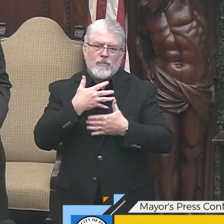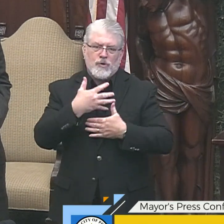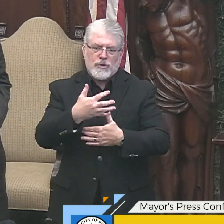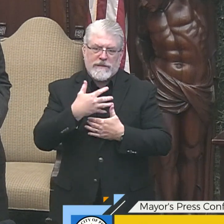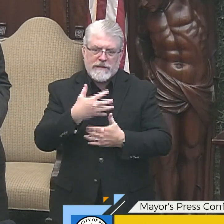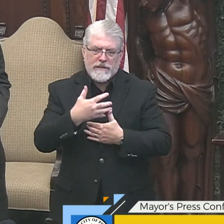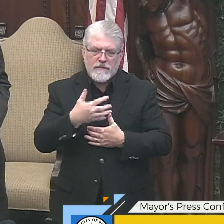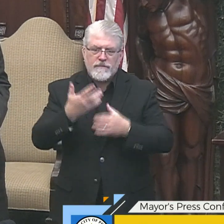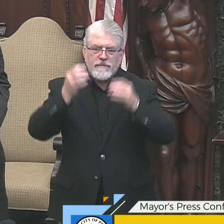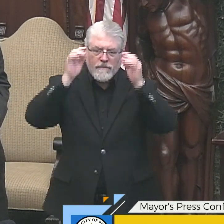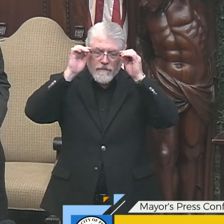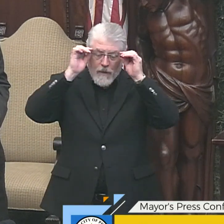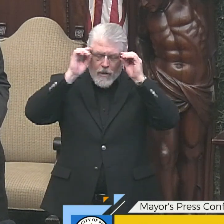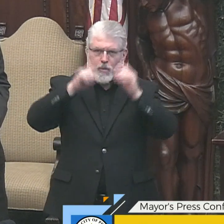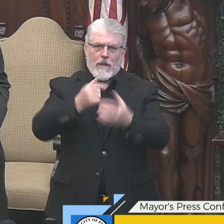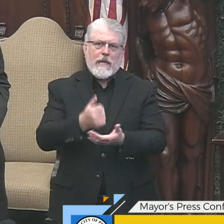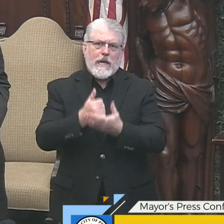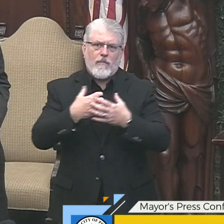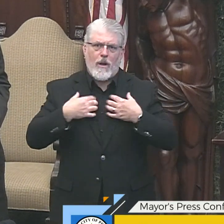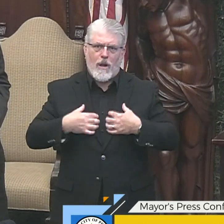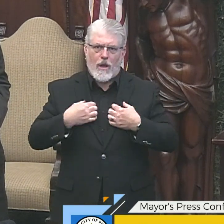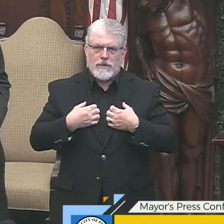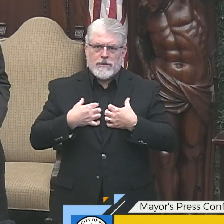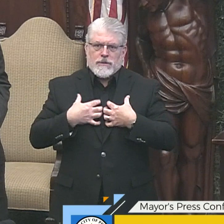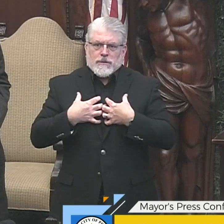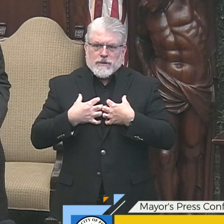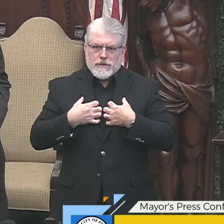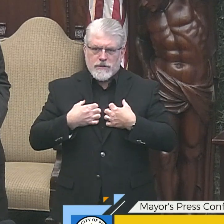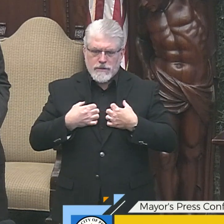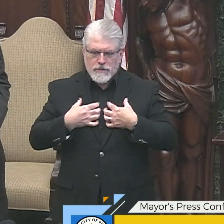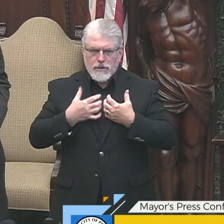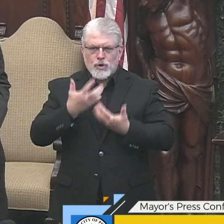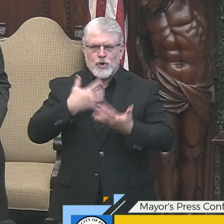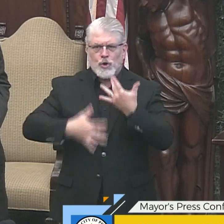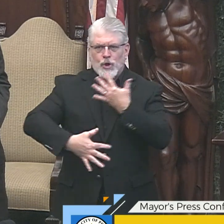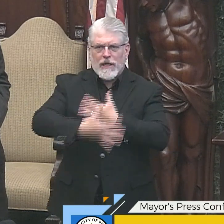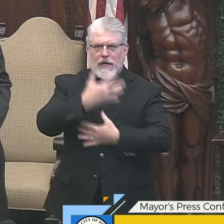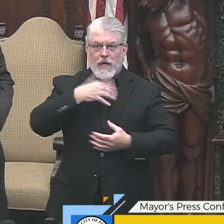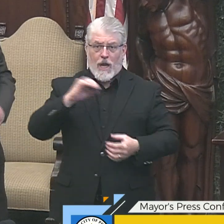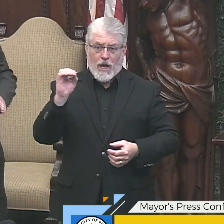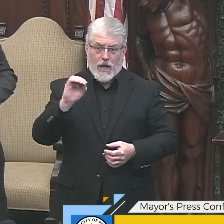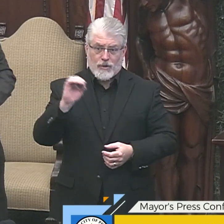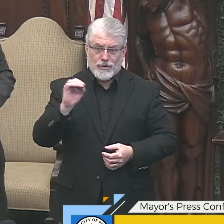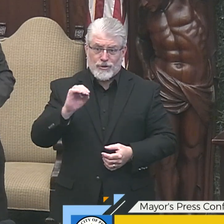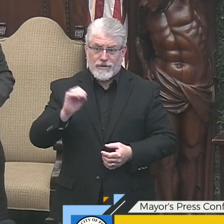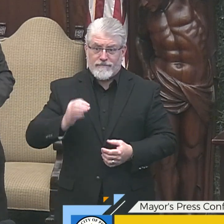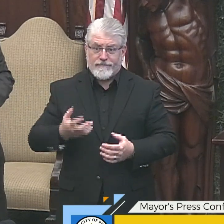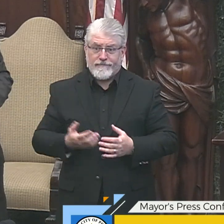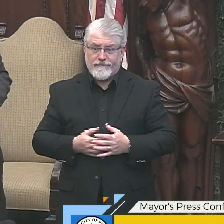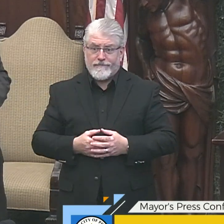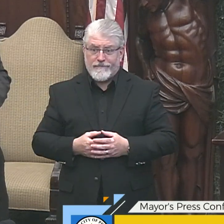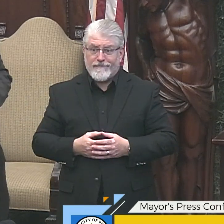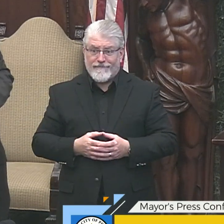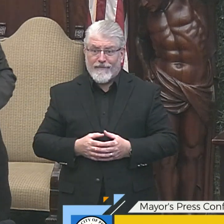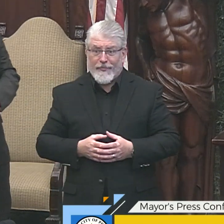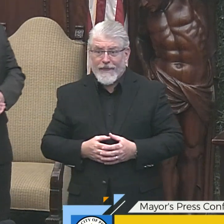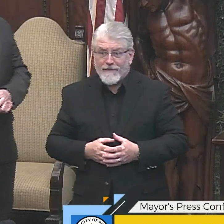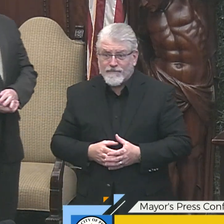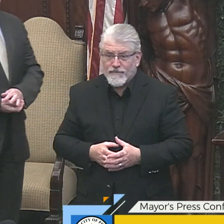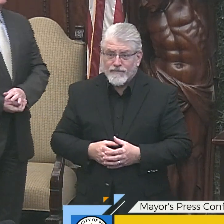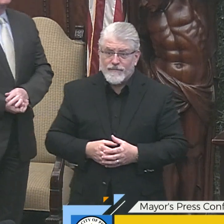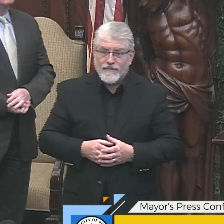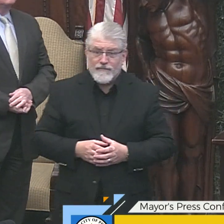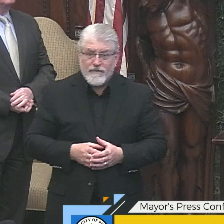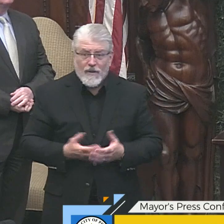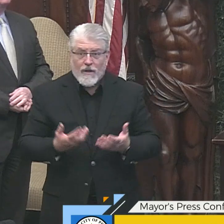get oxygen into the blood. That's that kind of supportive care that you can provide. It doesn't kill the virus, but it helps the body tide it over until the body can fight off the virus.